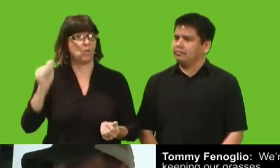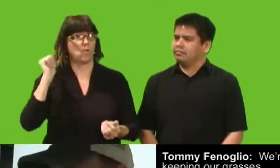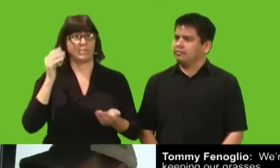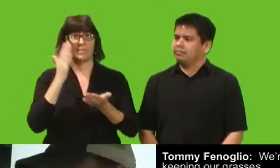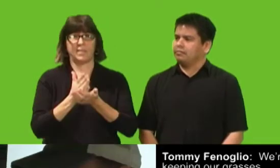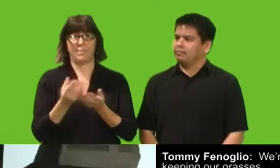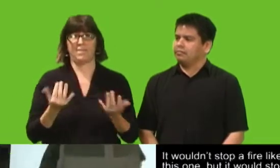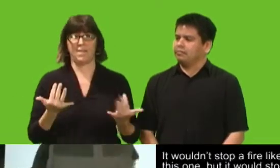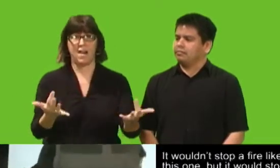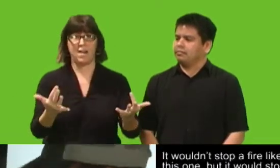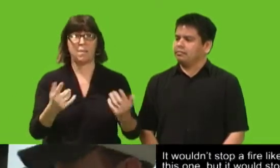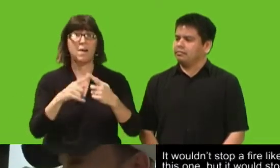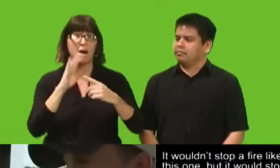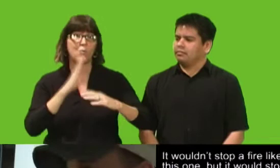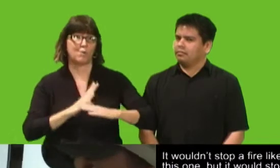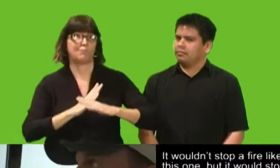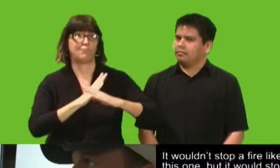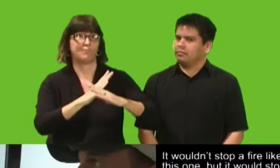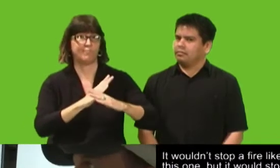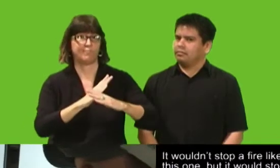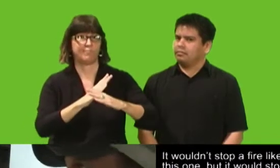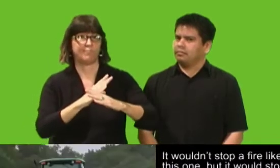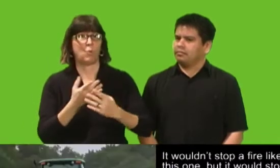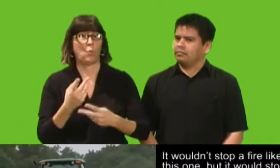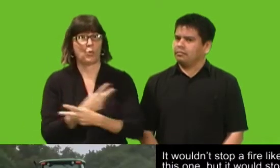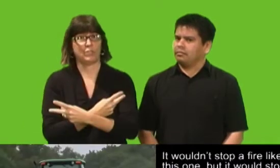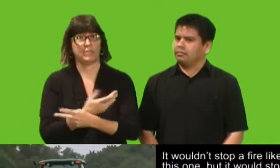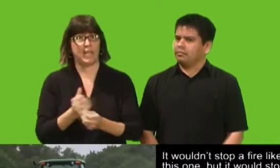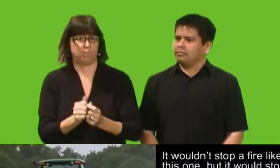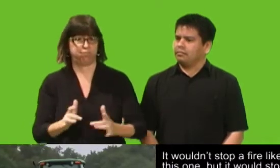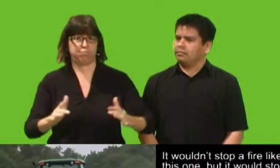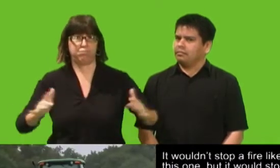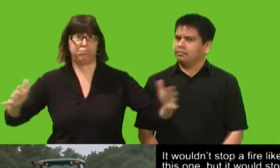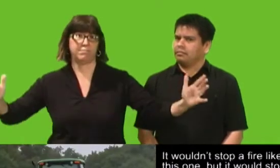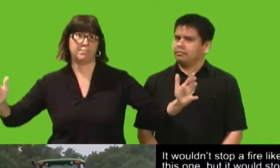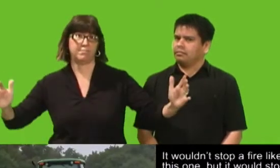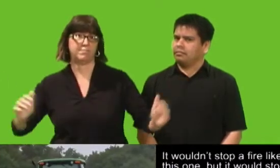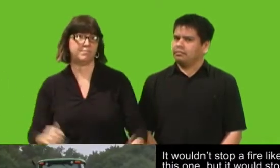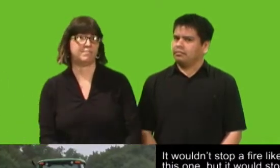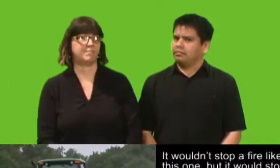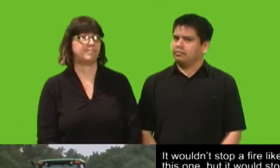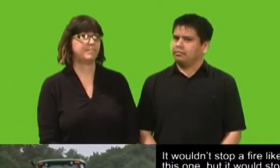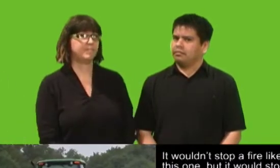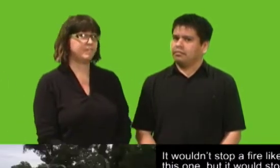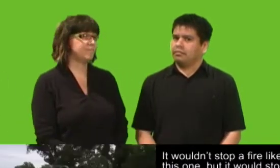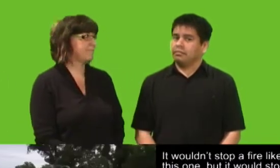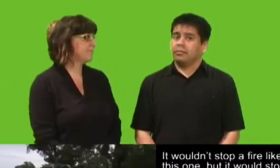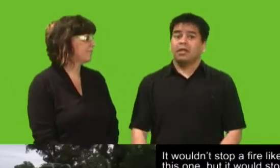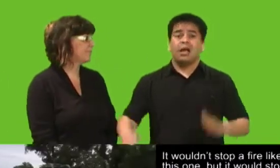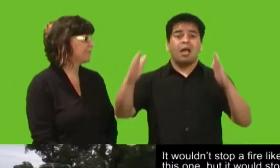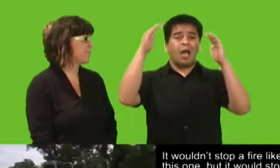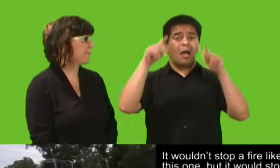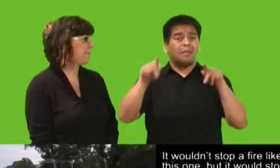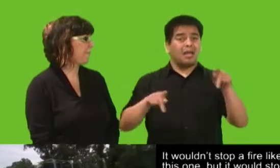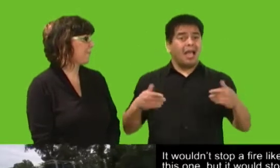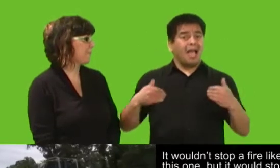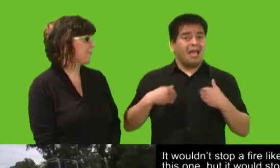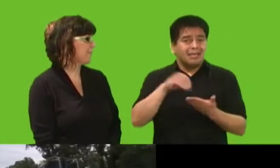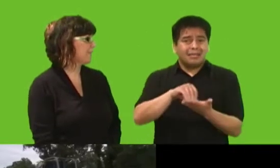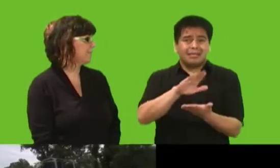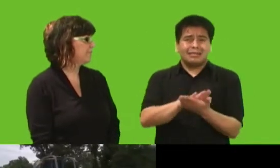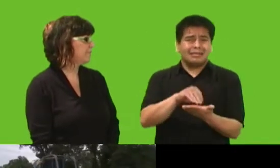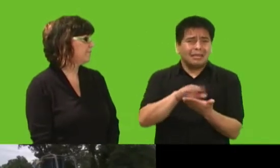property, It wouldn't stop a fire like this one, but it would stop maybe a fire that just started on that county road before it got to be a big